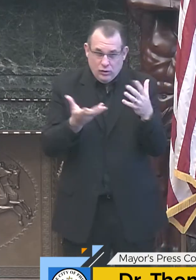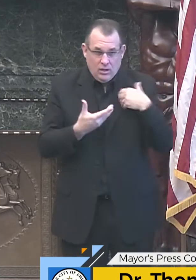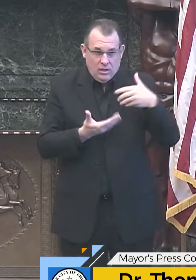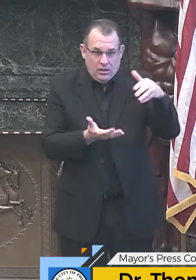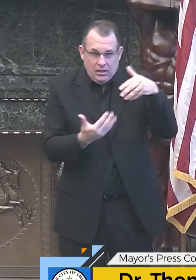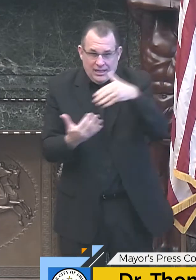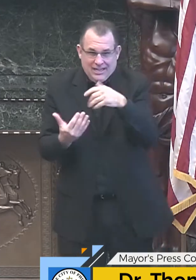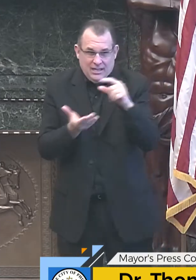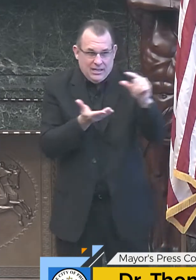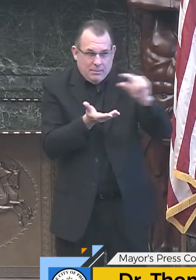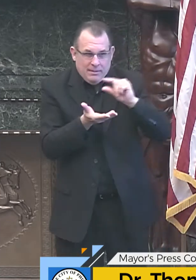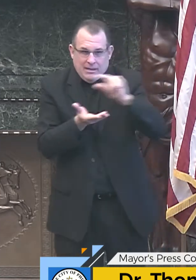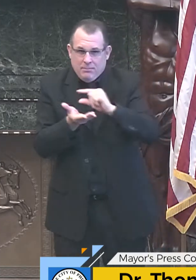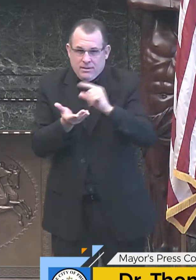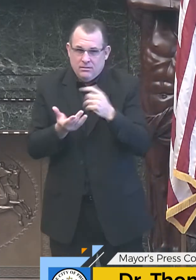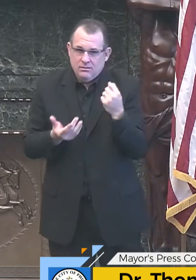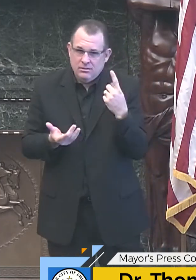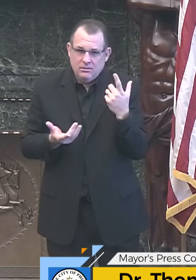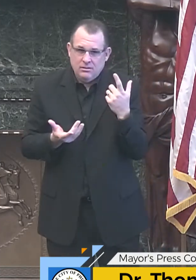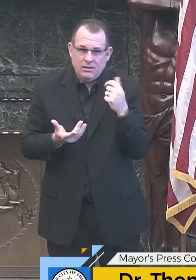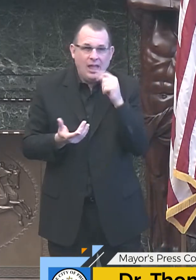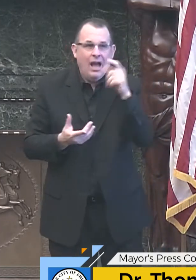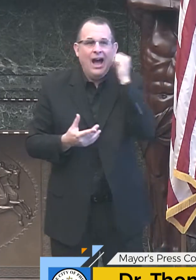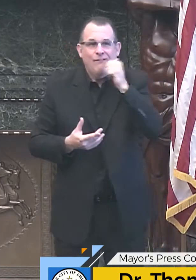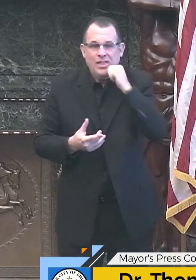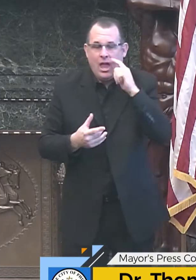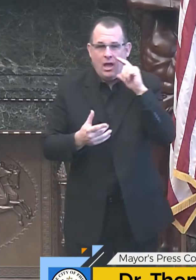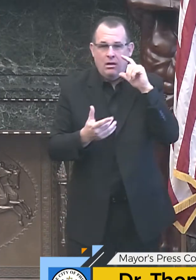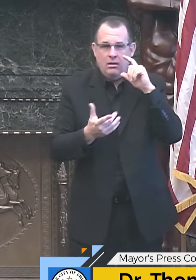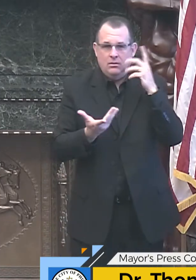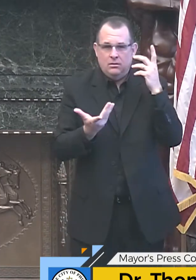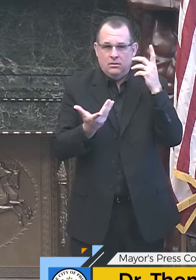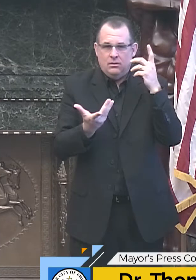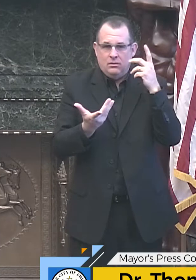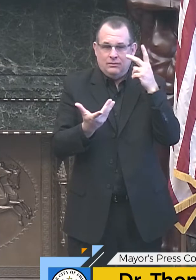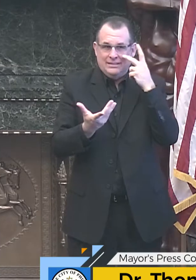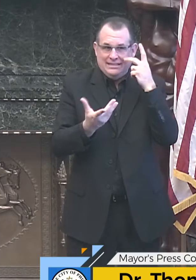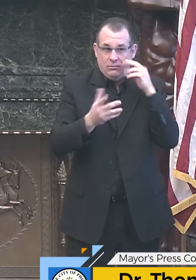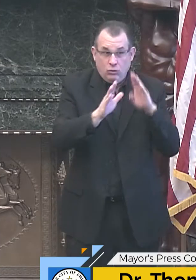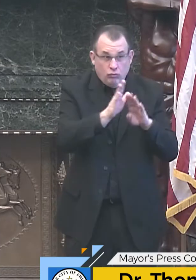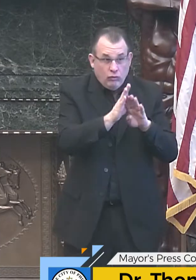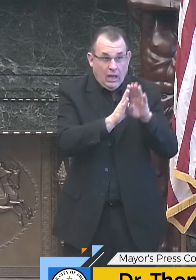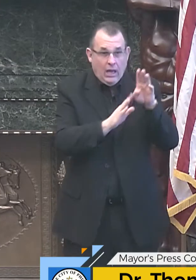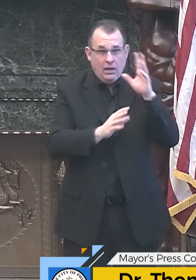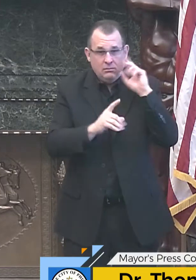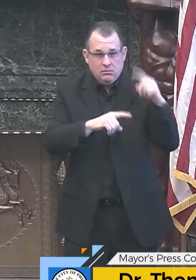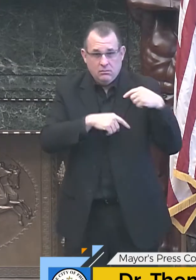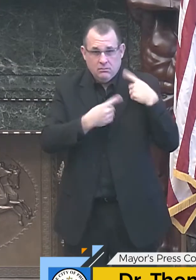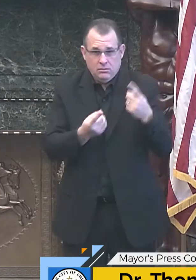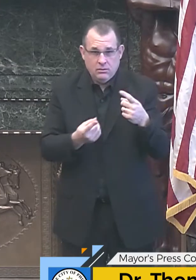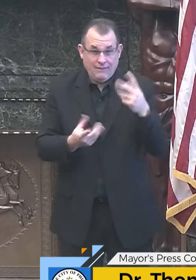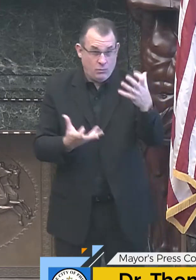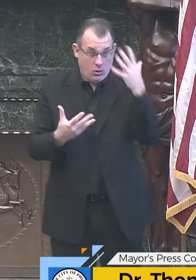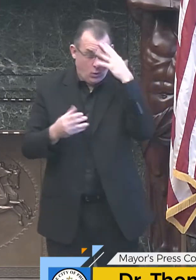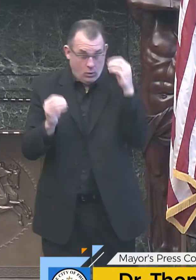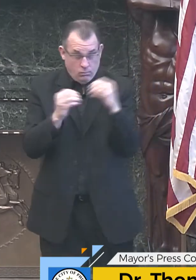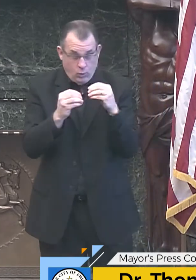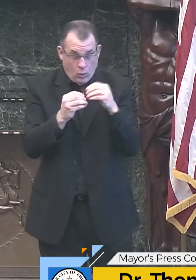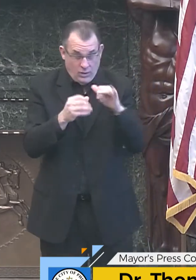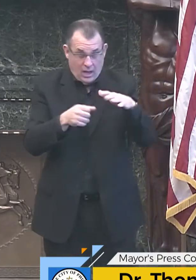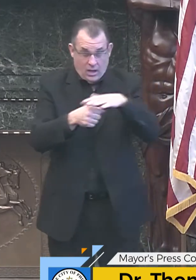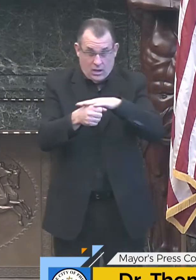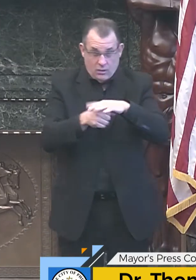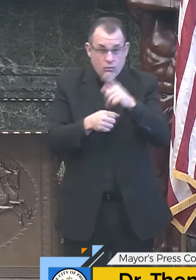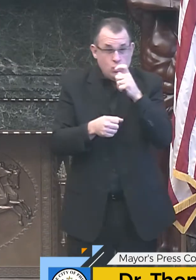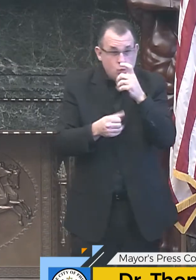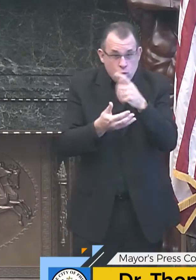the long-term trends, not so much the day-to-day changes. For people who want to know more about the demographic information of the cases, all